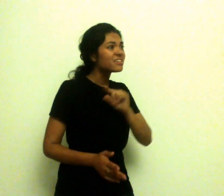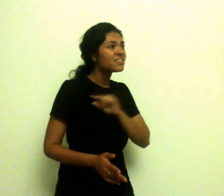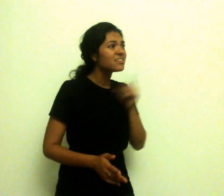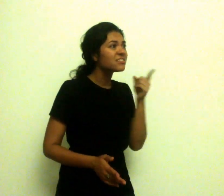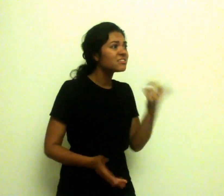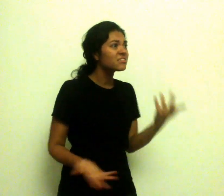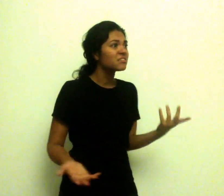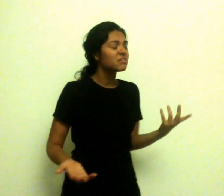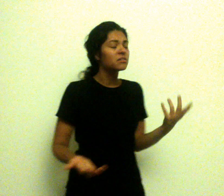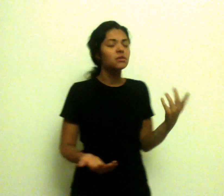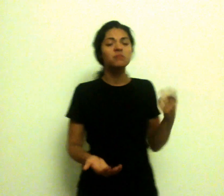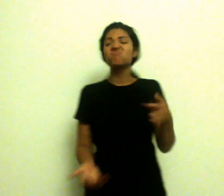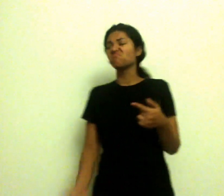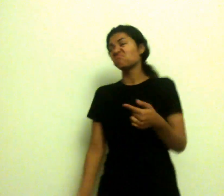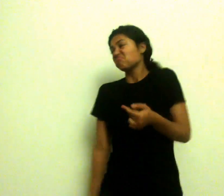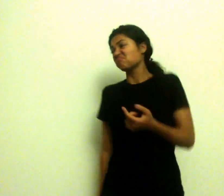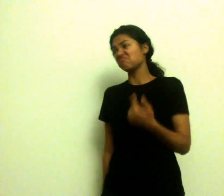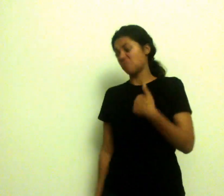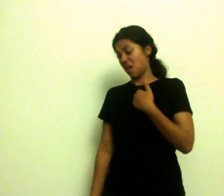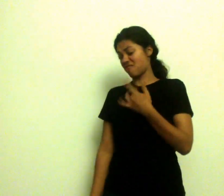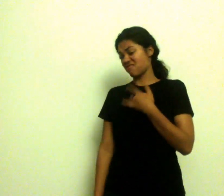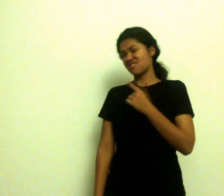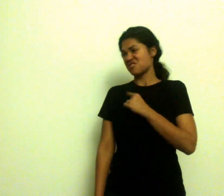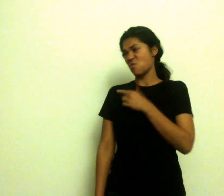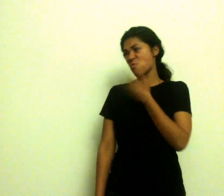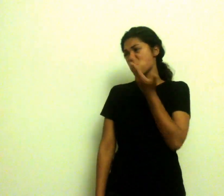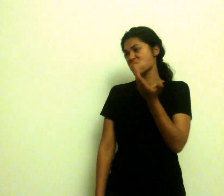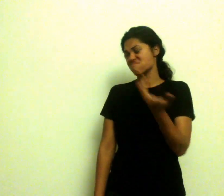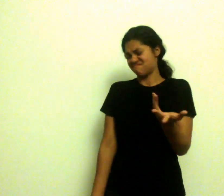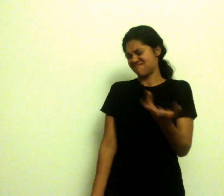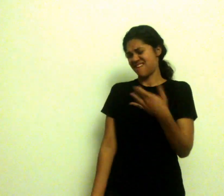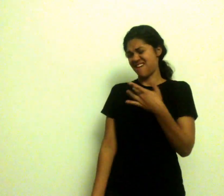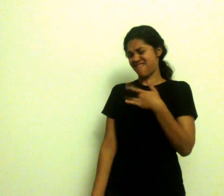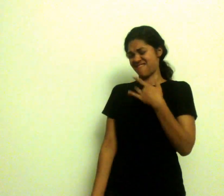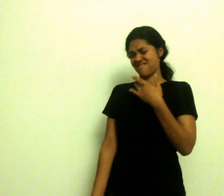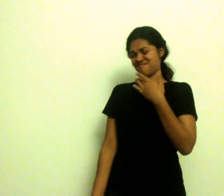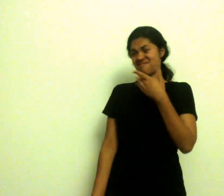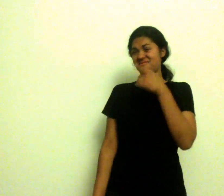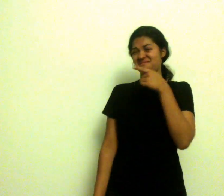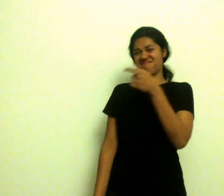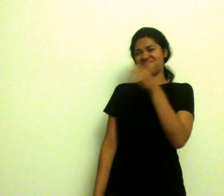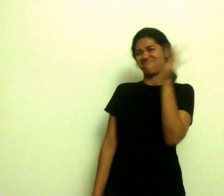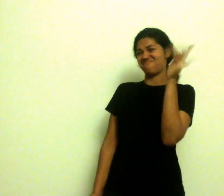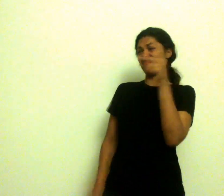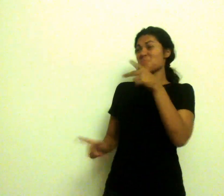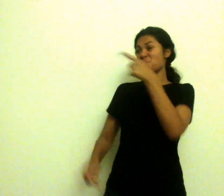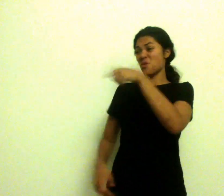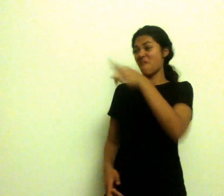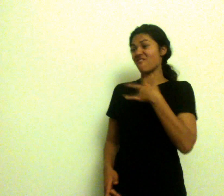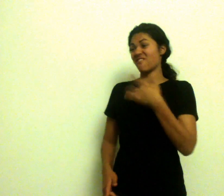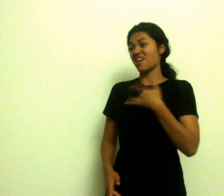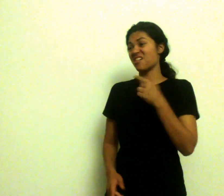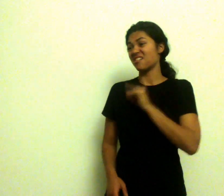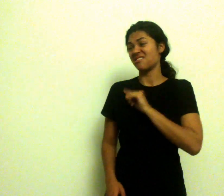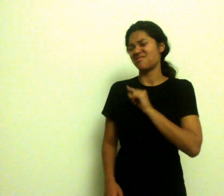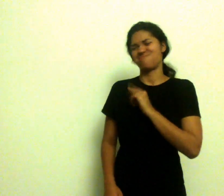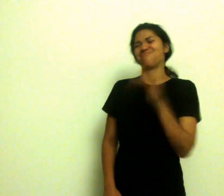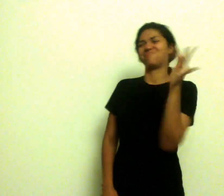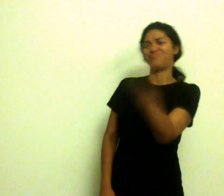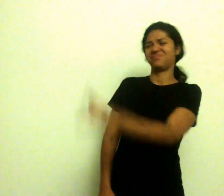I feel sorry for anyone who does feel any sense of guilt. And at the judgment, the judge looked at him